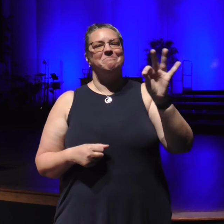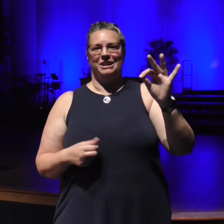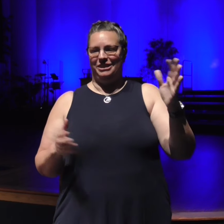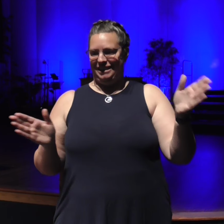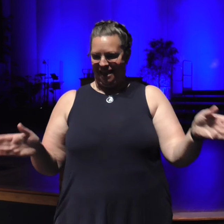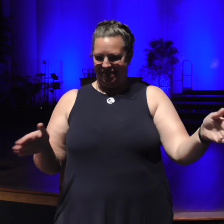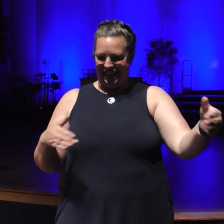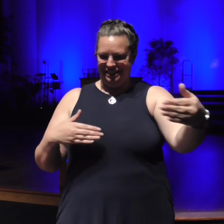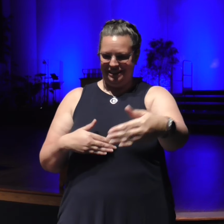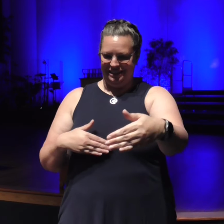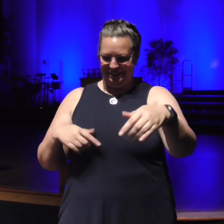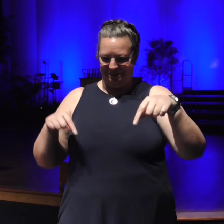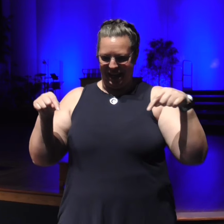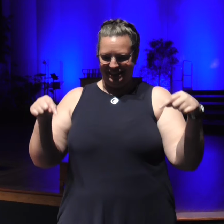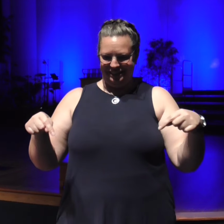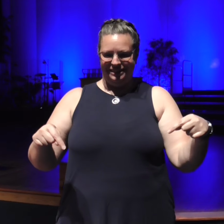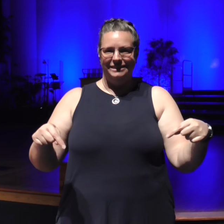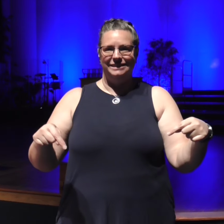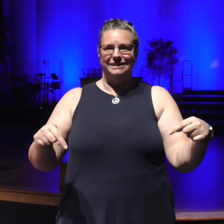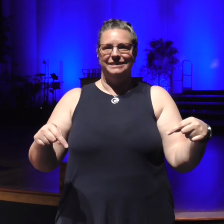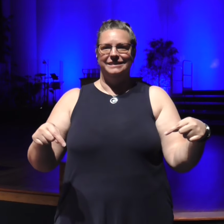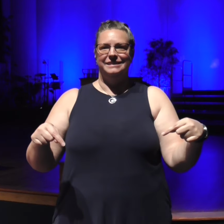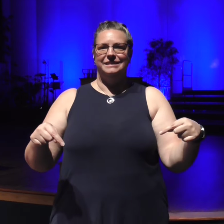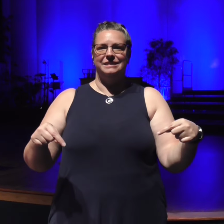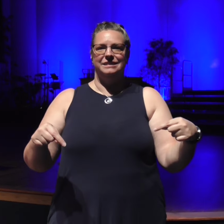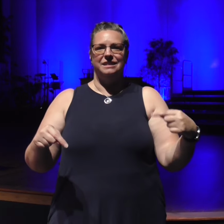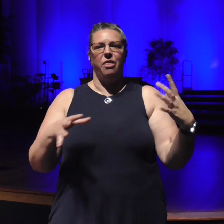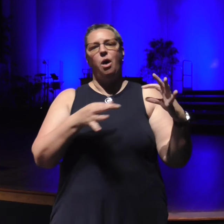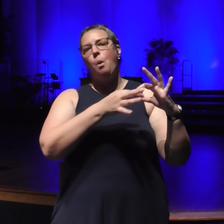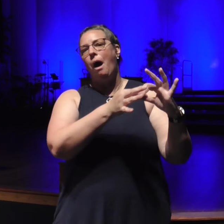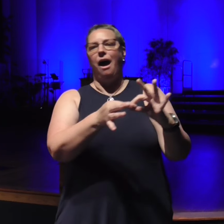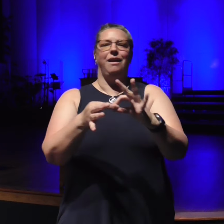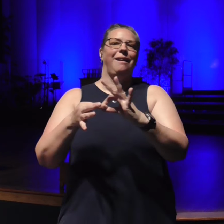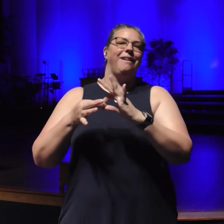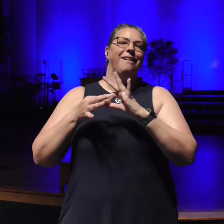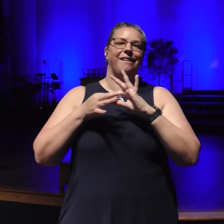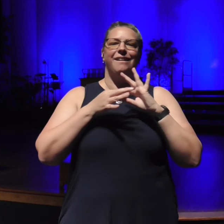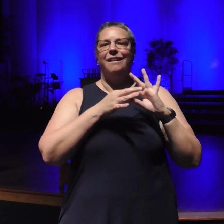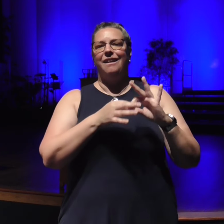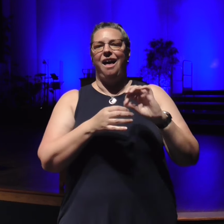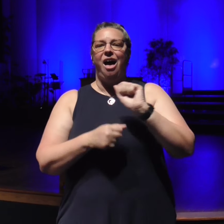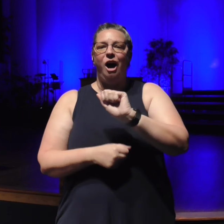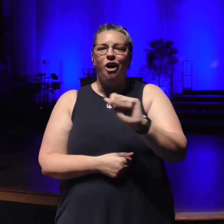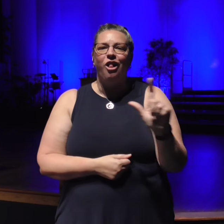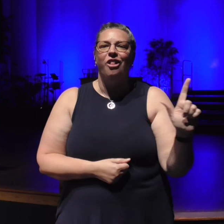space, the one, the all.